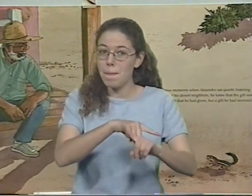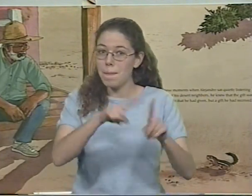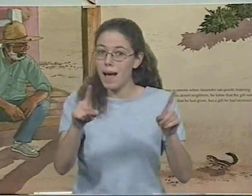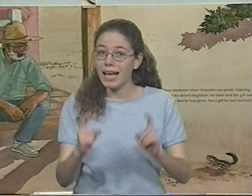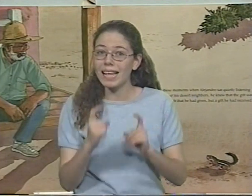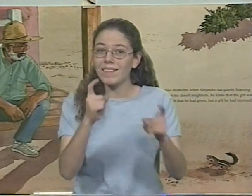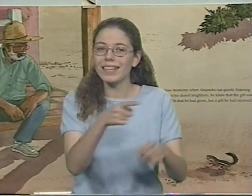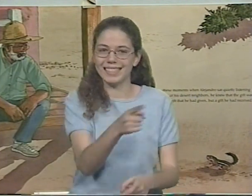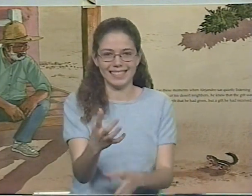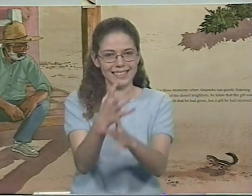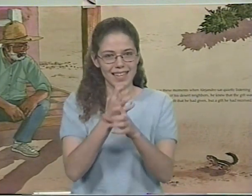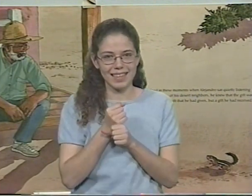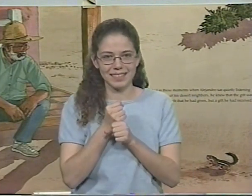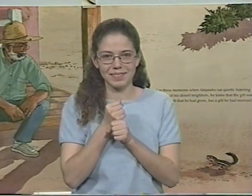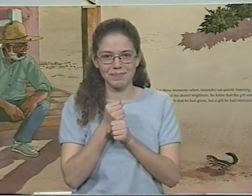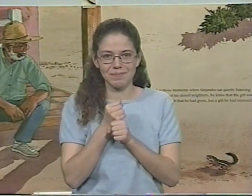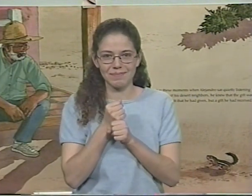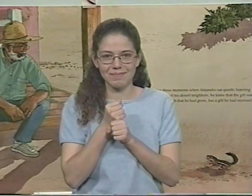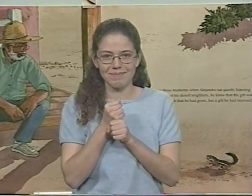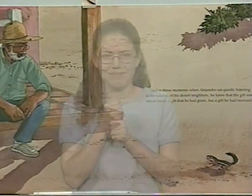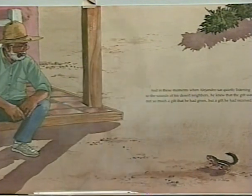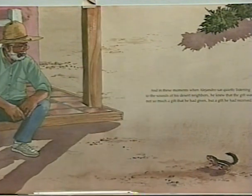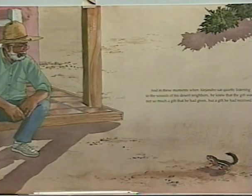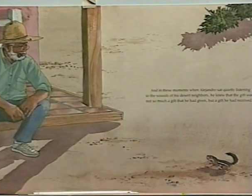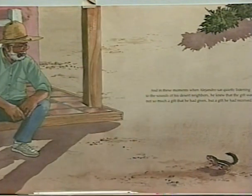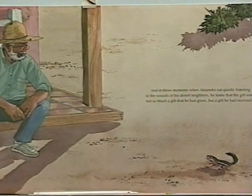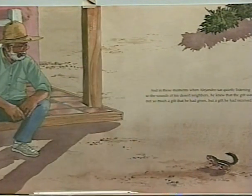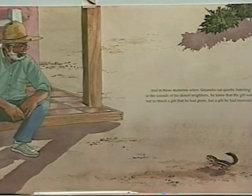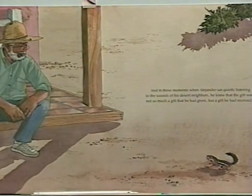given, but a gift he had received. .